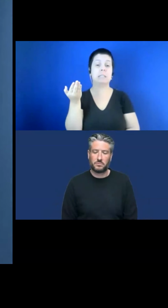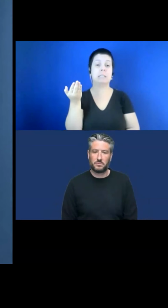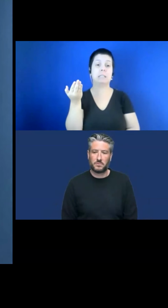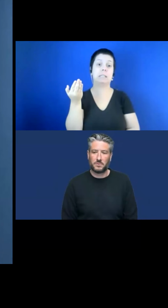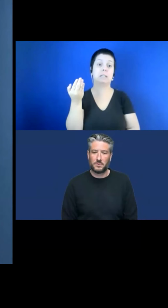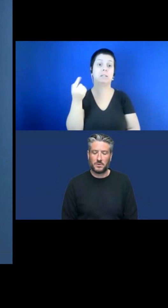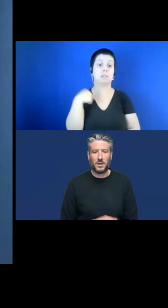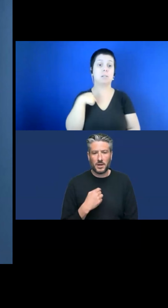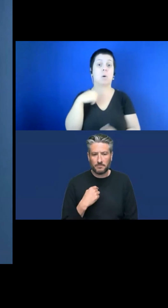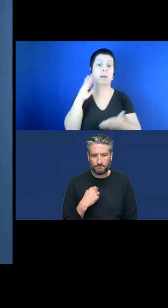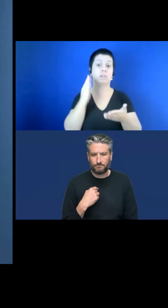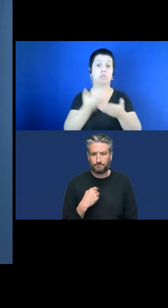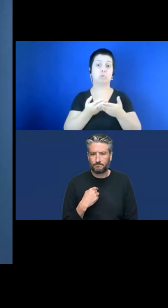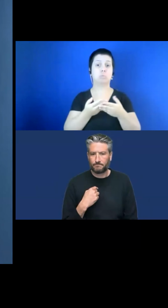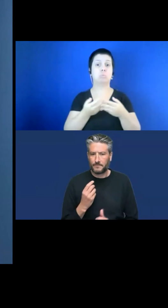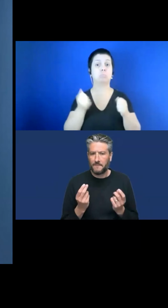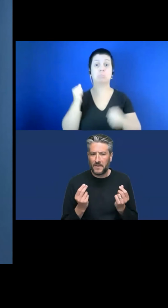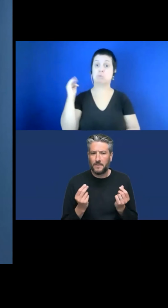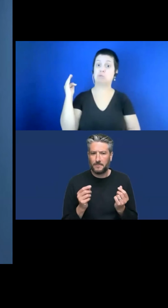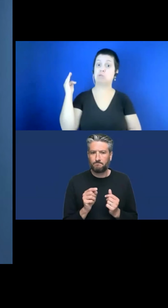some changes in the future.